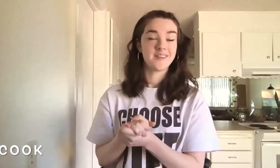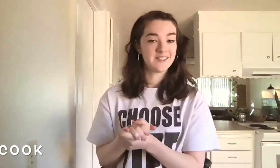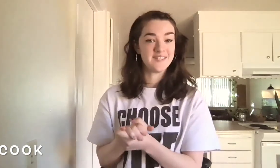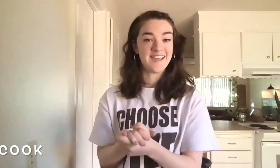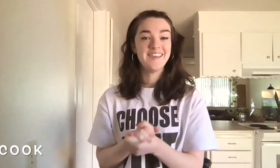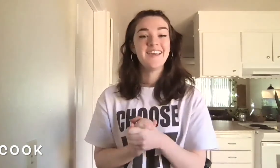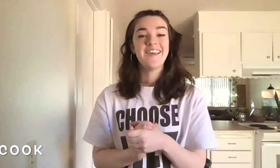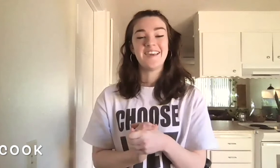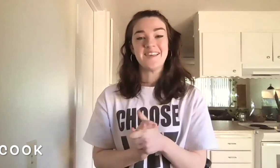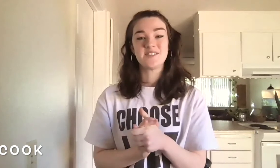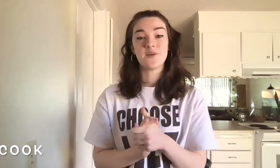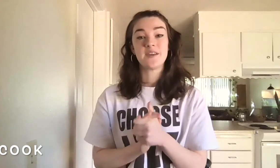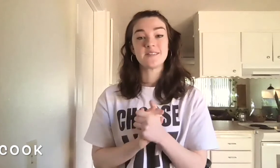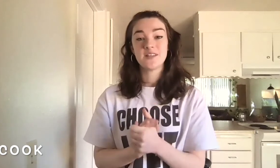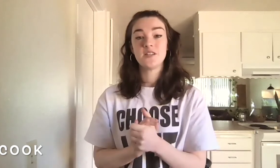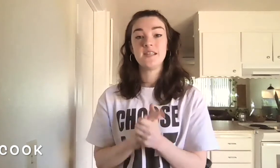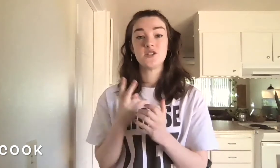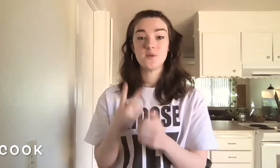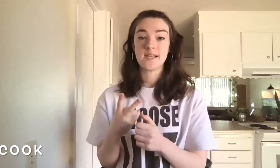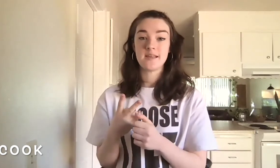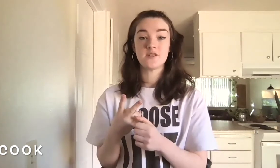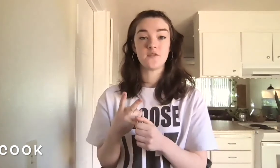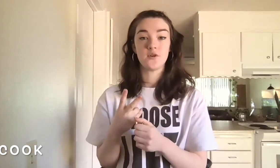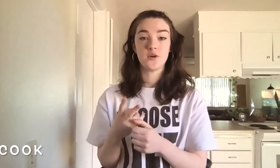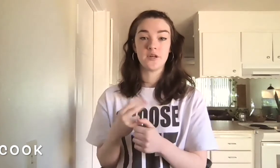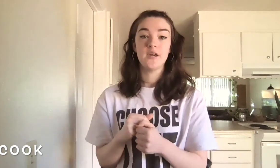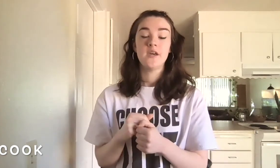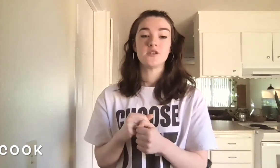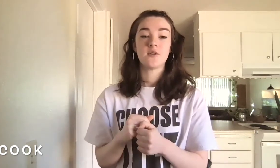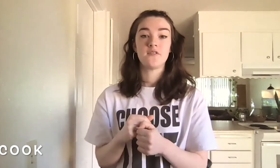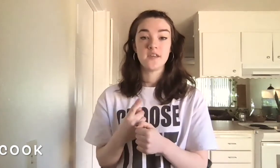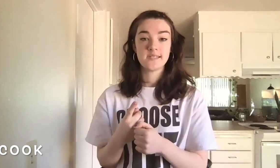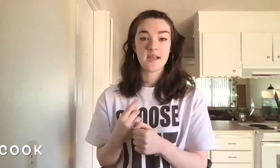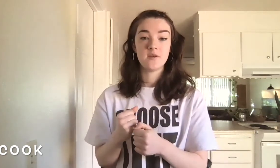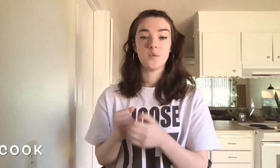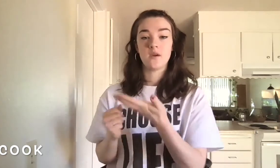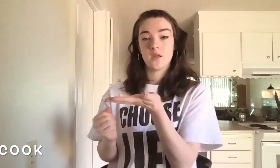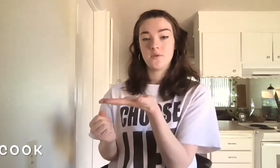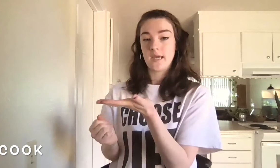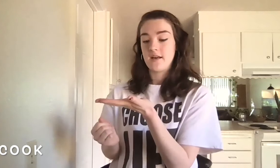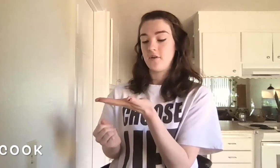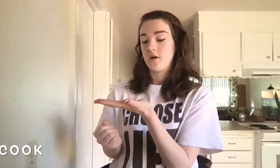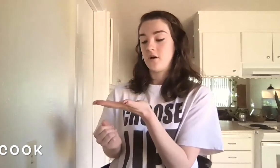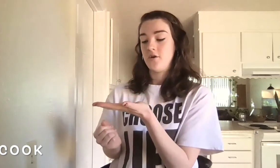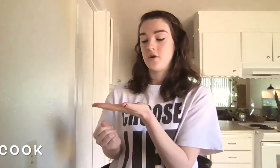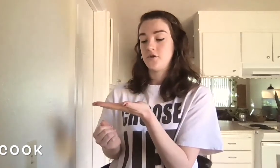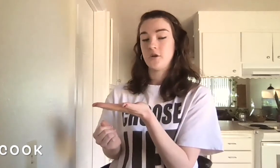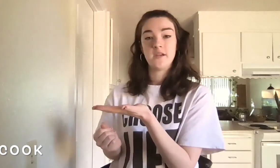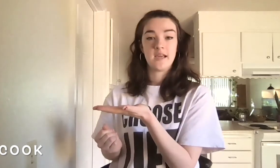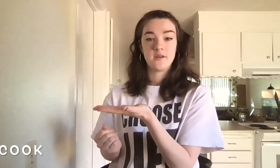Thanksgiving Day. So there is actually two signs for cook. So the first sign, we are going to have our non-dominant hand as our